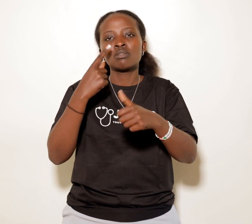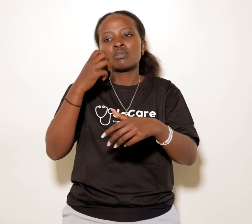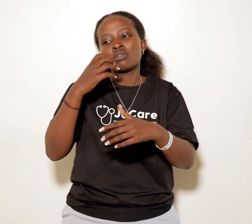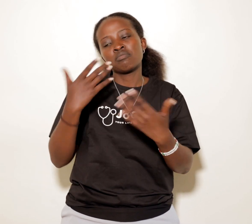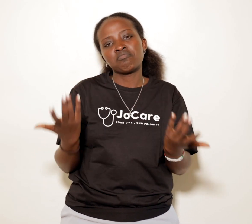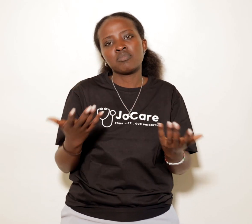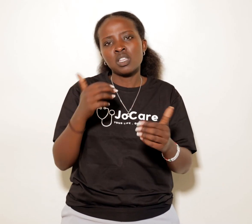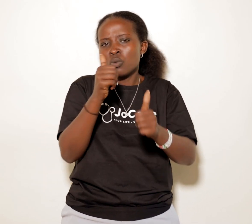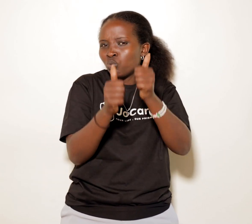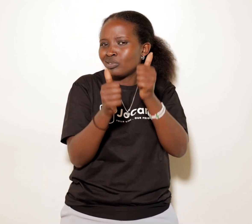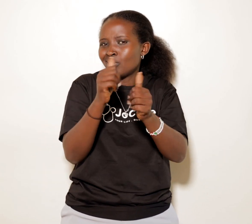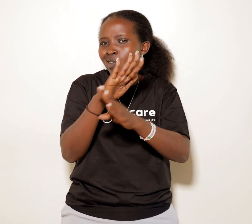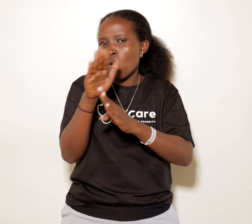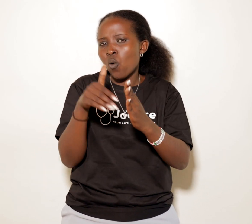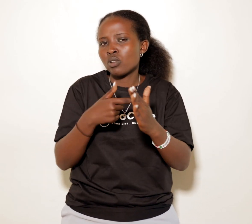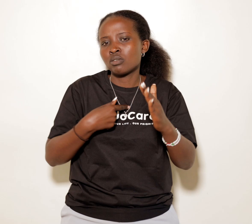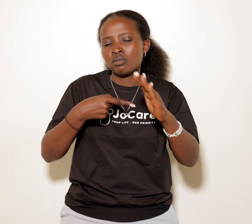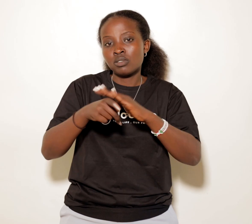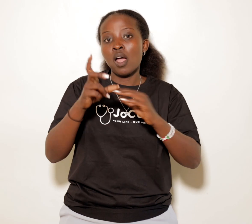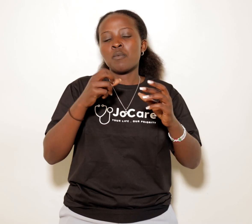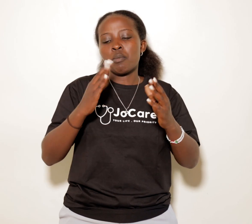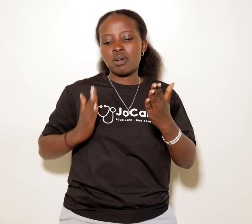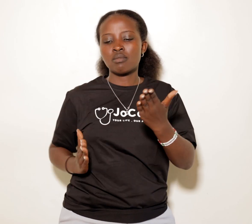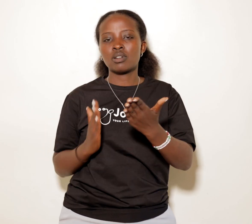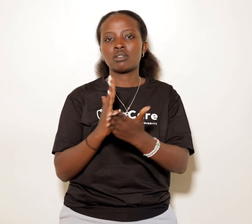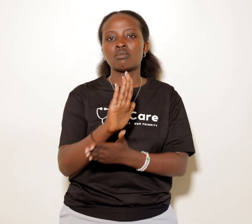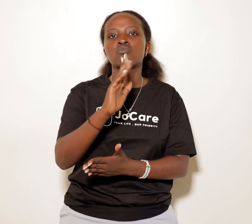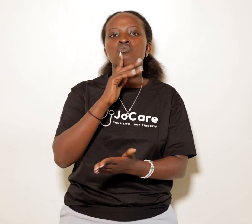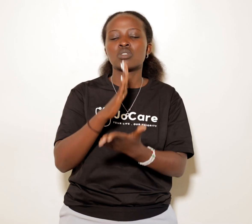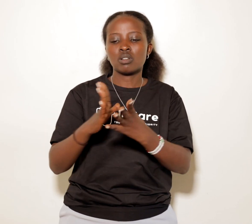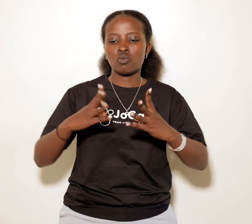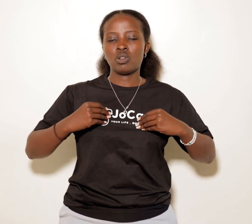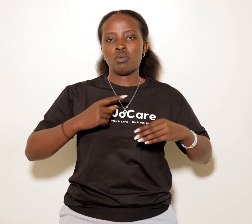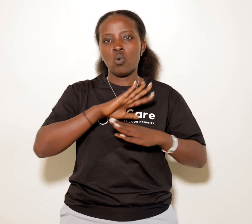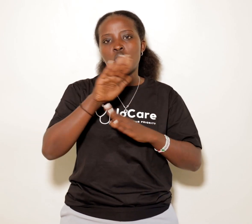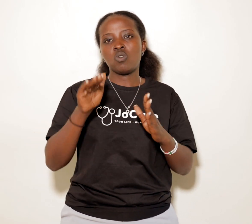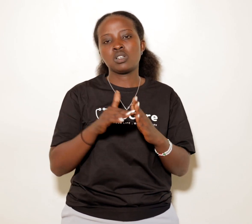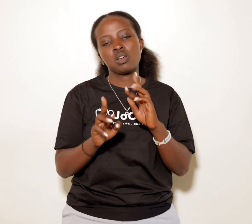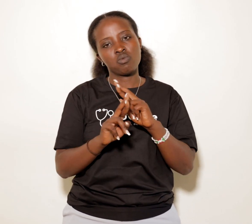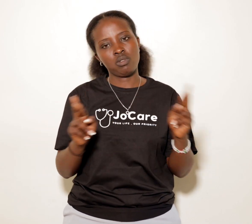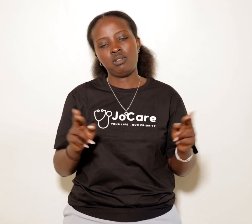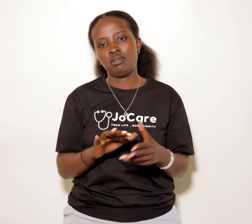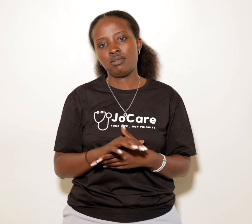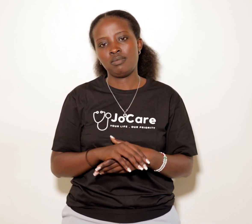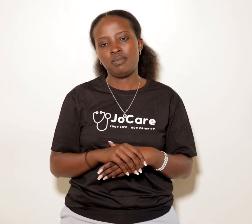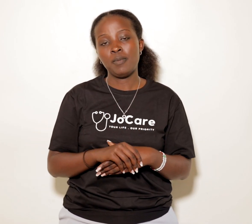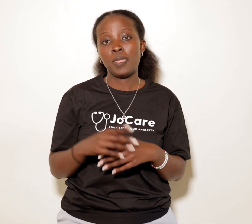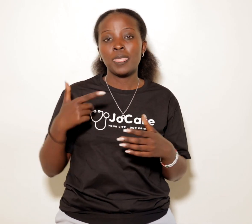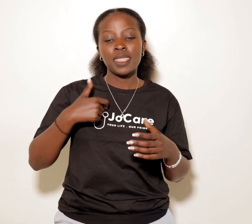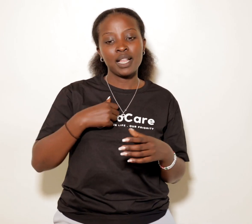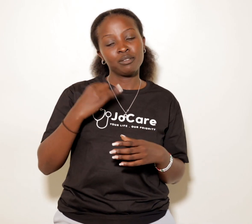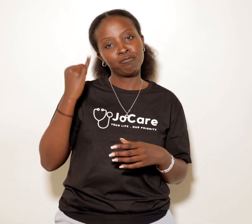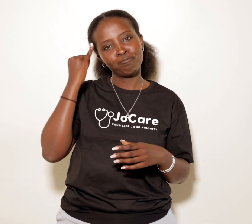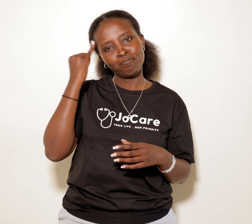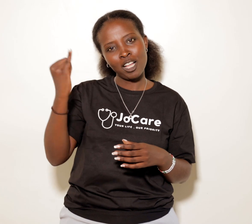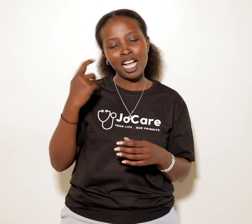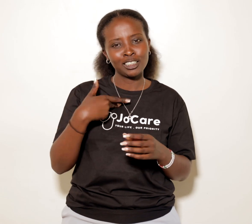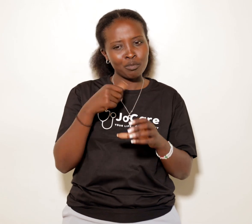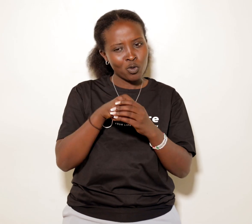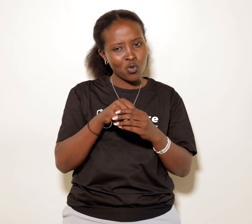mostly the right decision that has been made right now so far. I think on technology also Joe